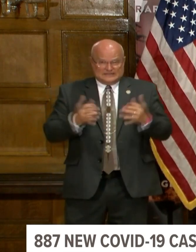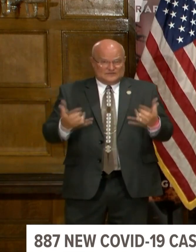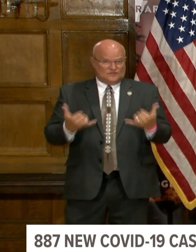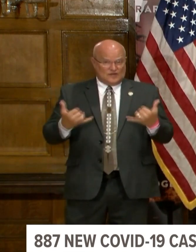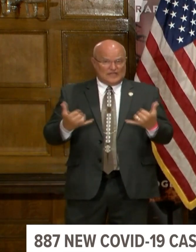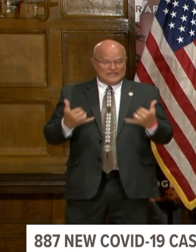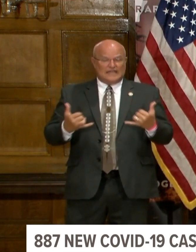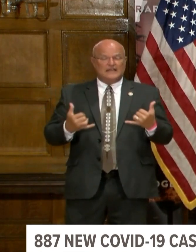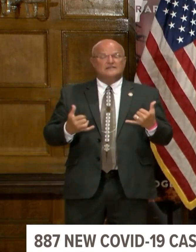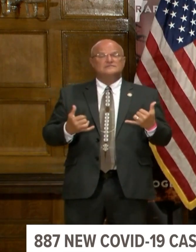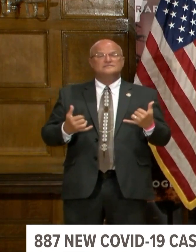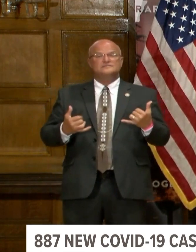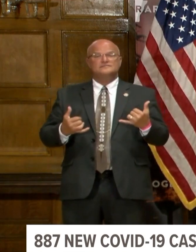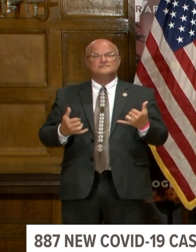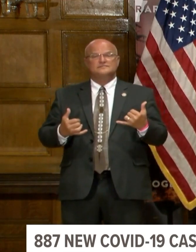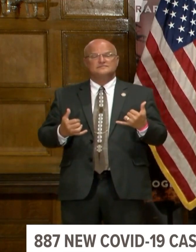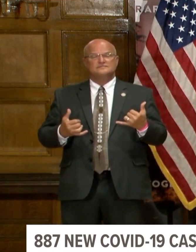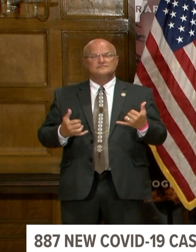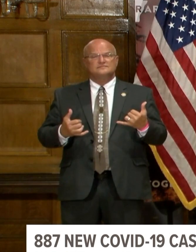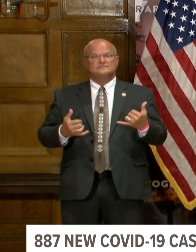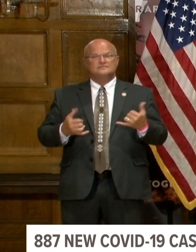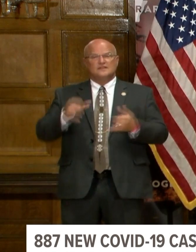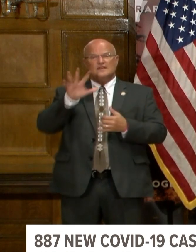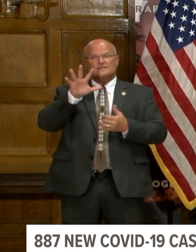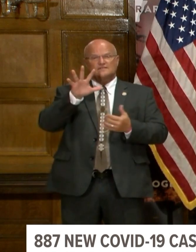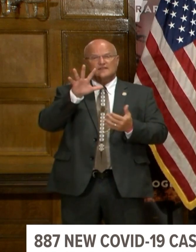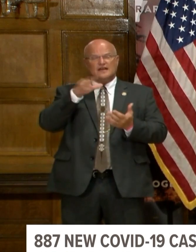time are